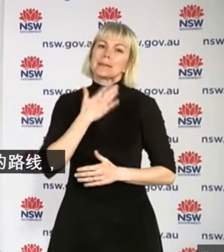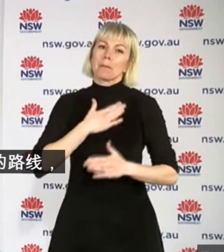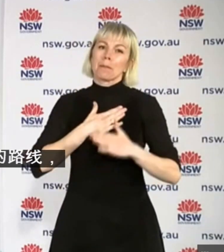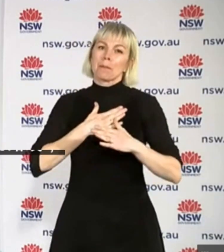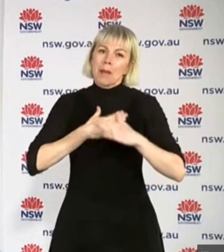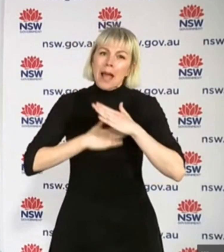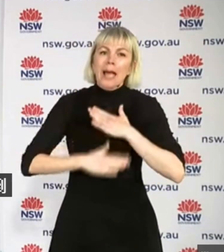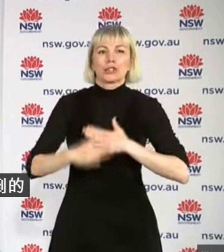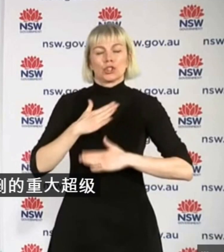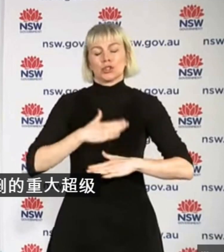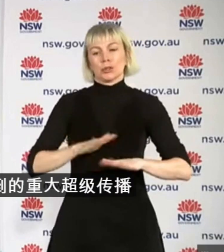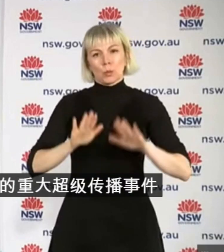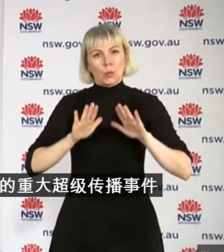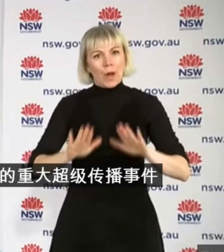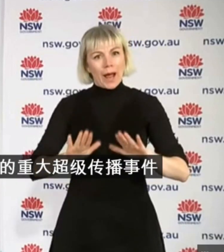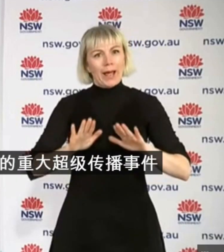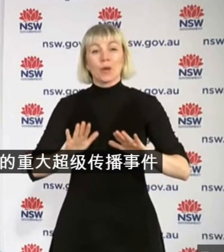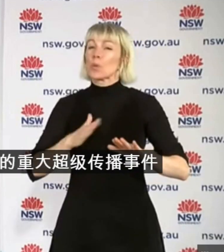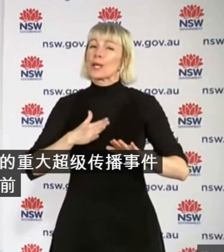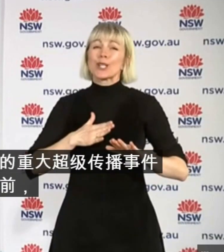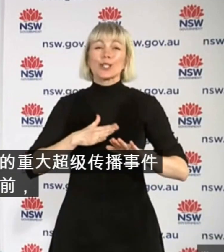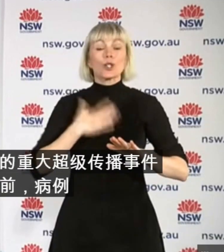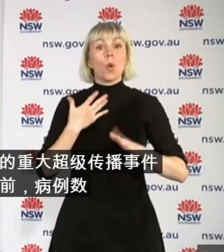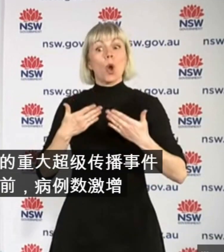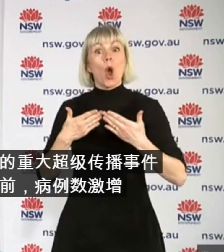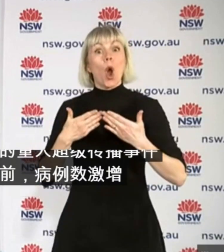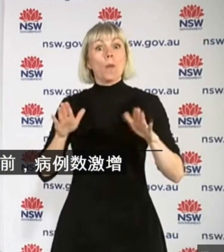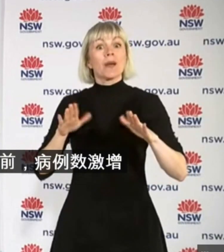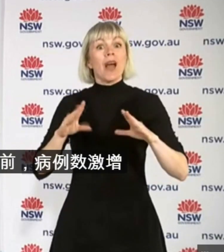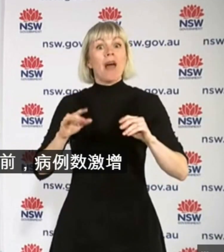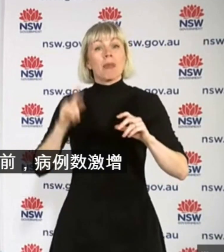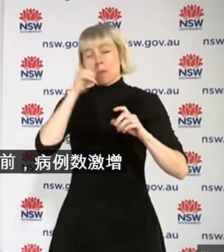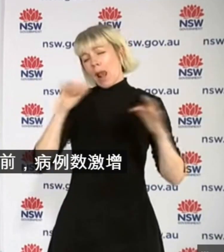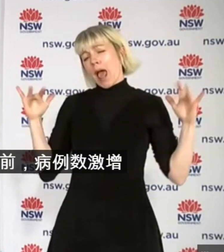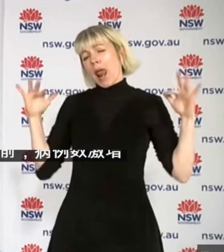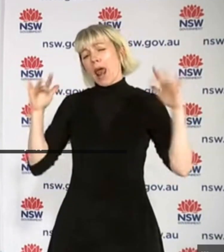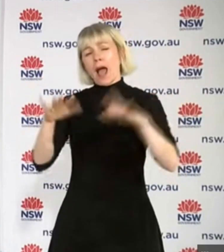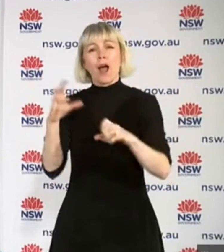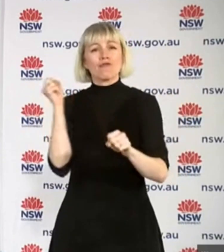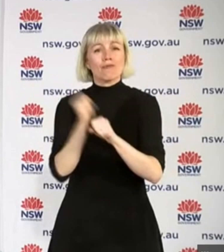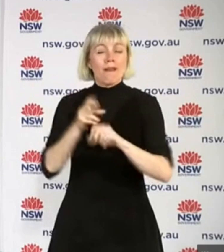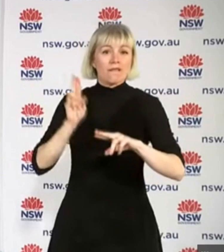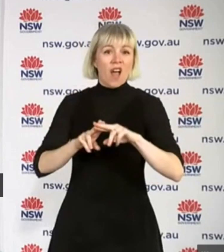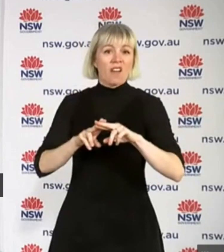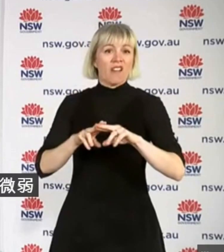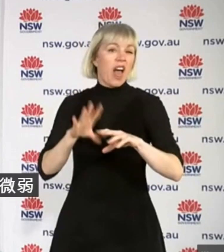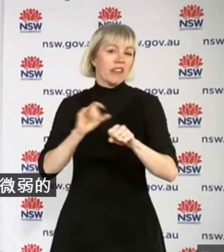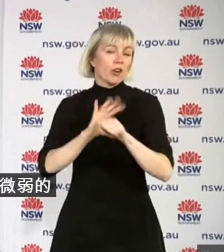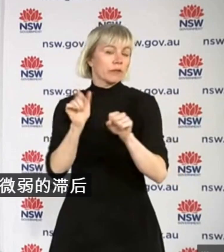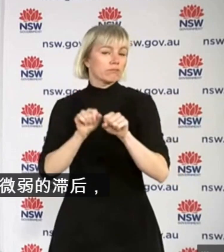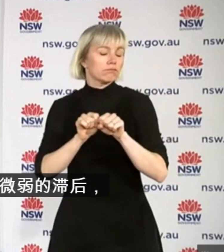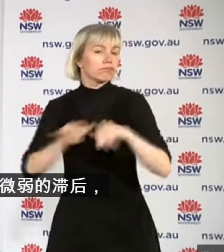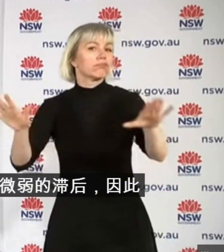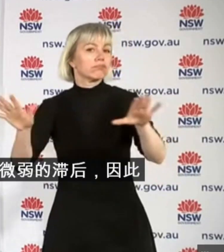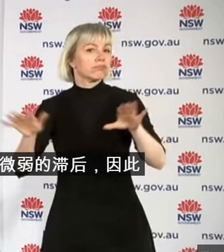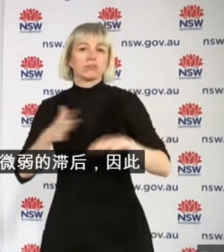major super spreading events. We don't want to see case numbers surge before we start opening up. And remember, there's always a week lag in the data. So